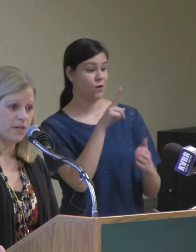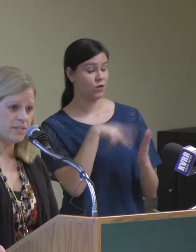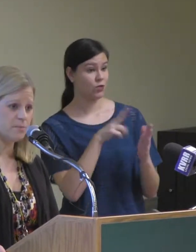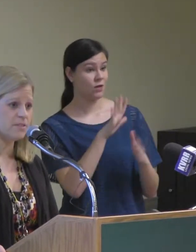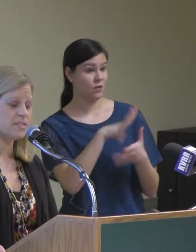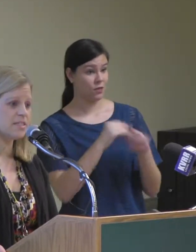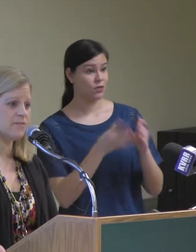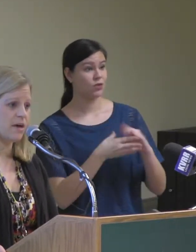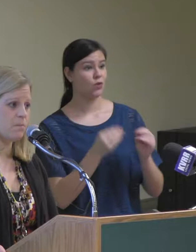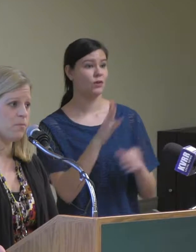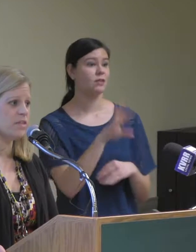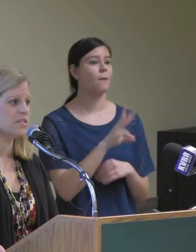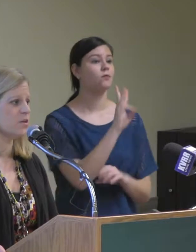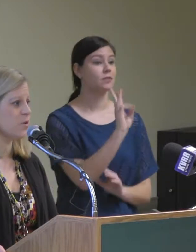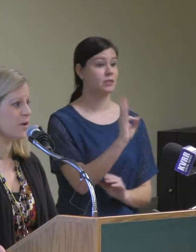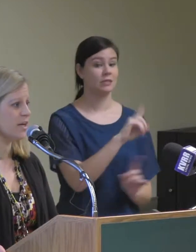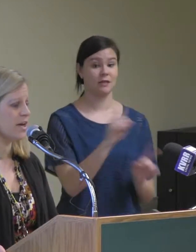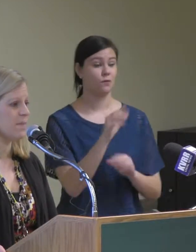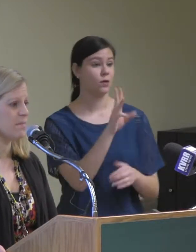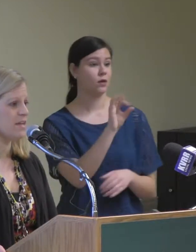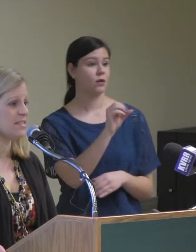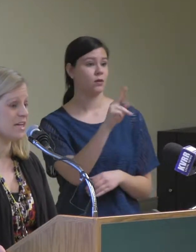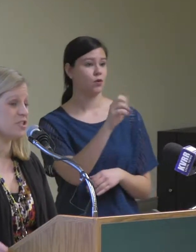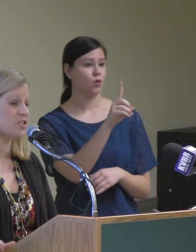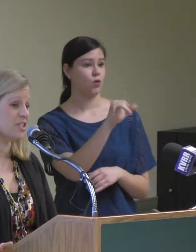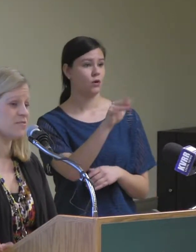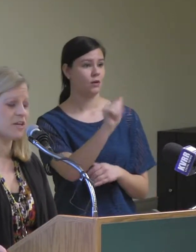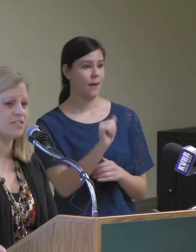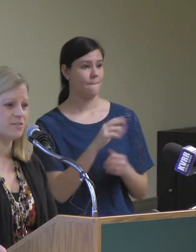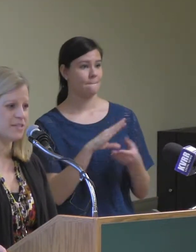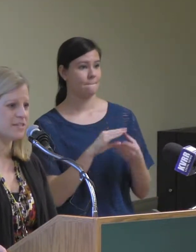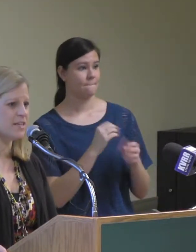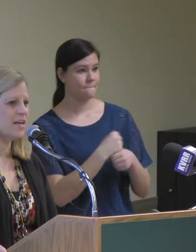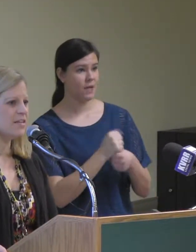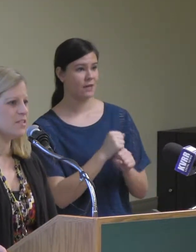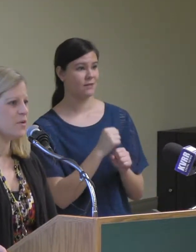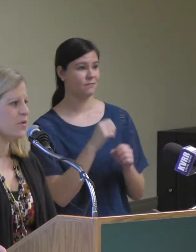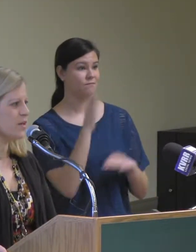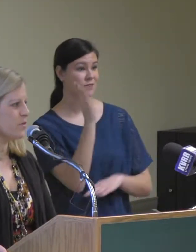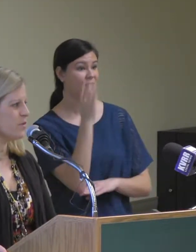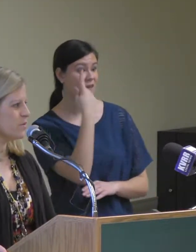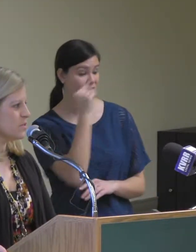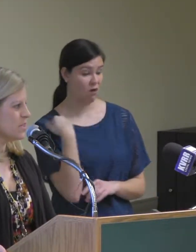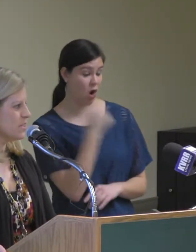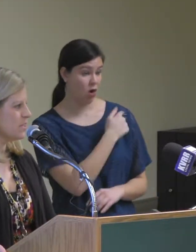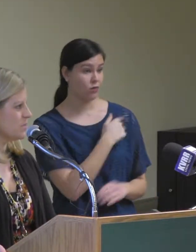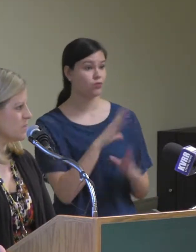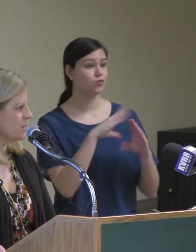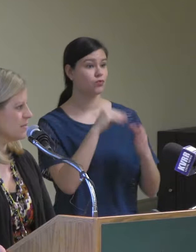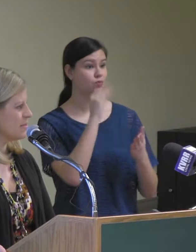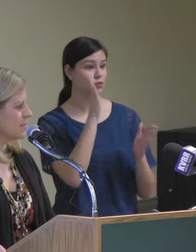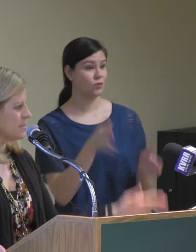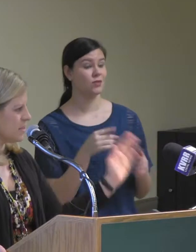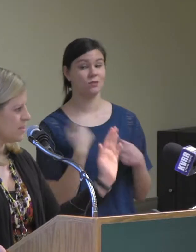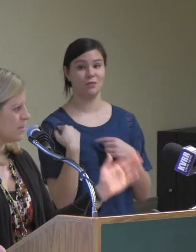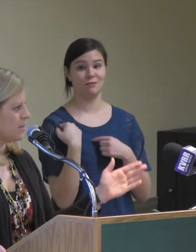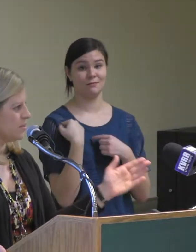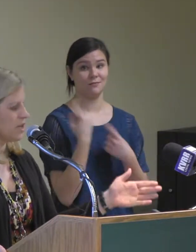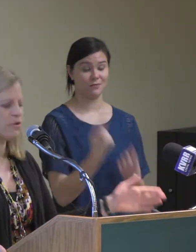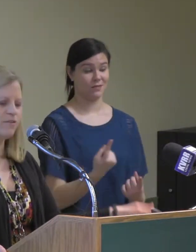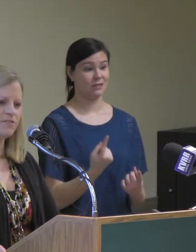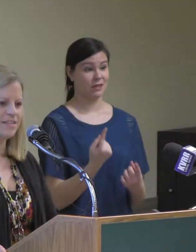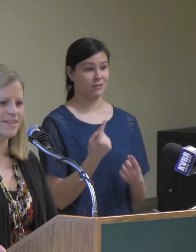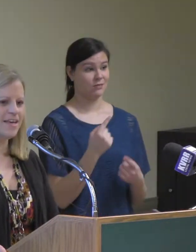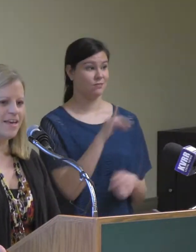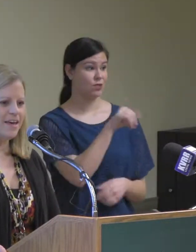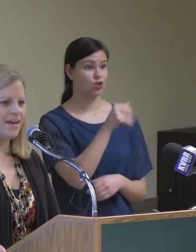their stories. About six of them went to Concordia and they made a session just for our students. So we've been doing this reading since the